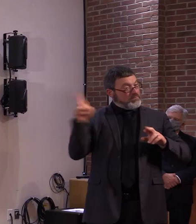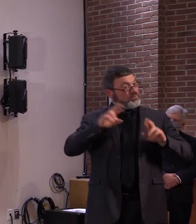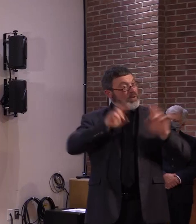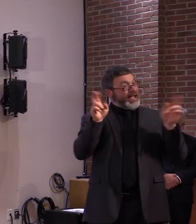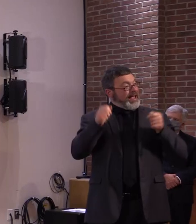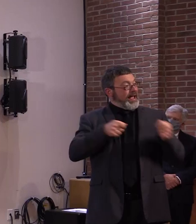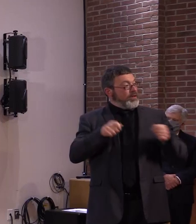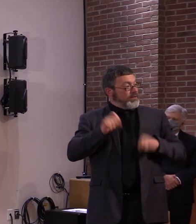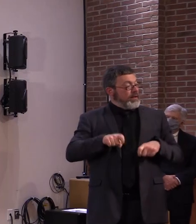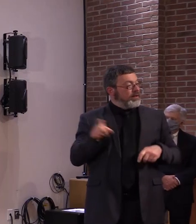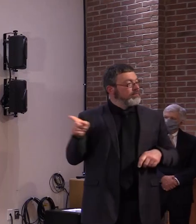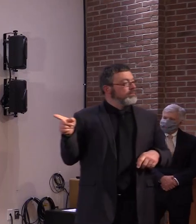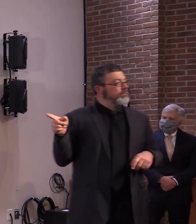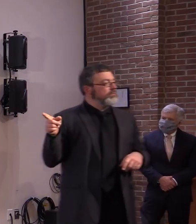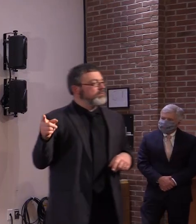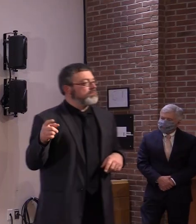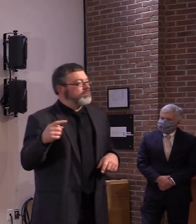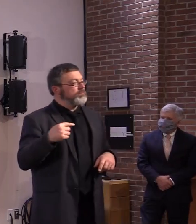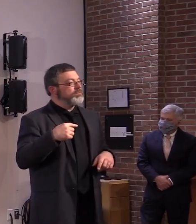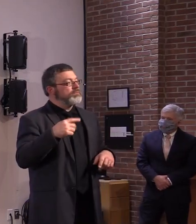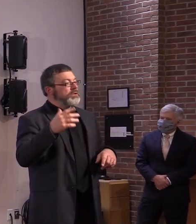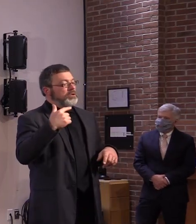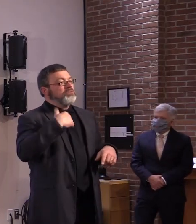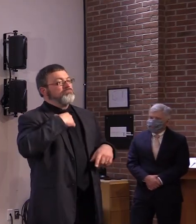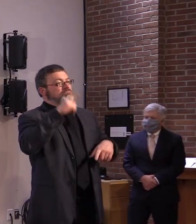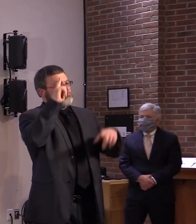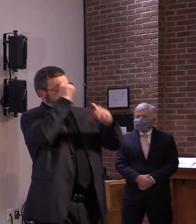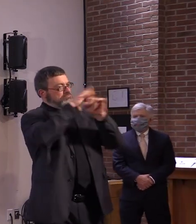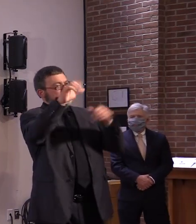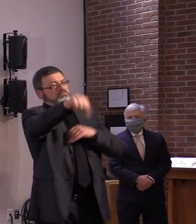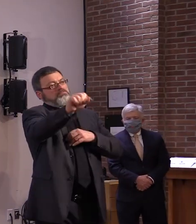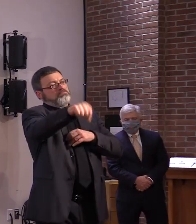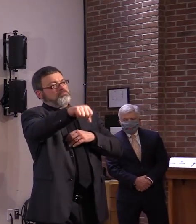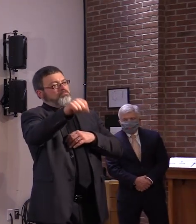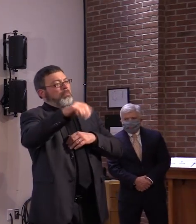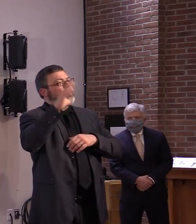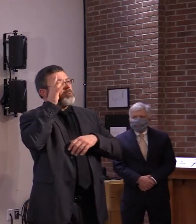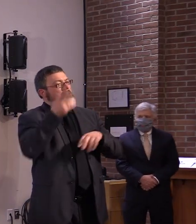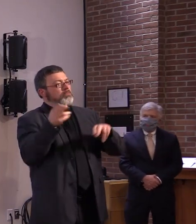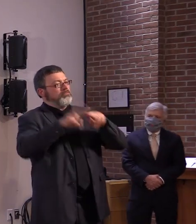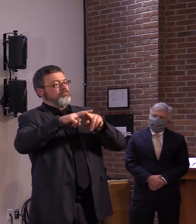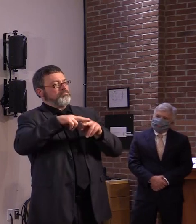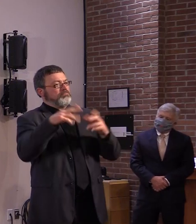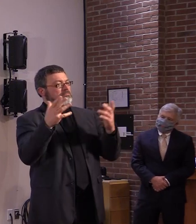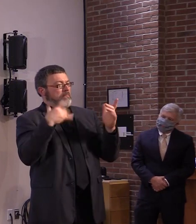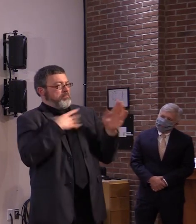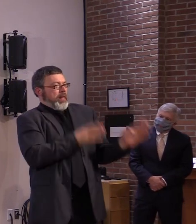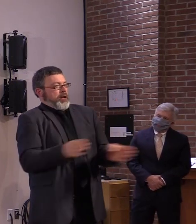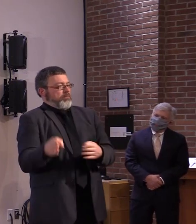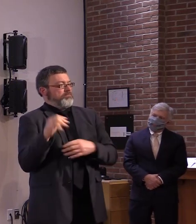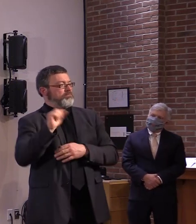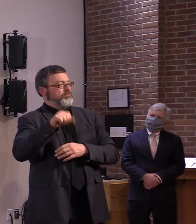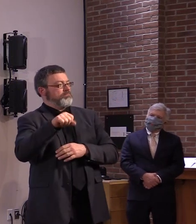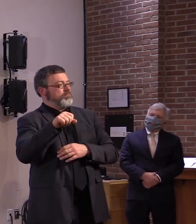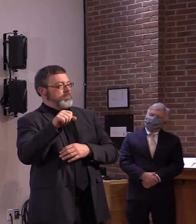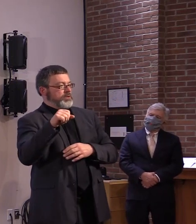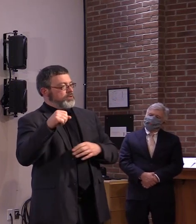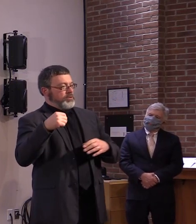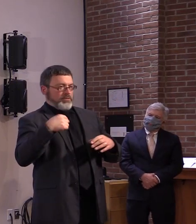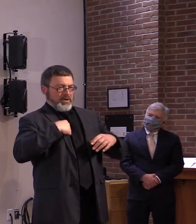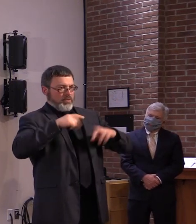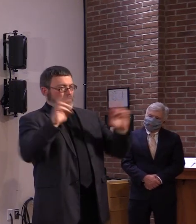expect to see this uptick that we're experiencing right now. And so we're always prepared for that, and we'll do everything we